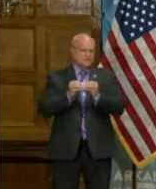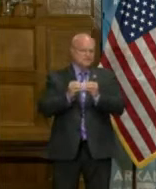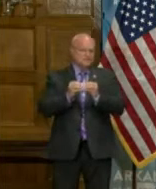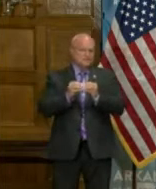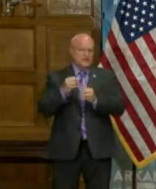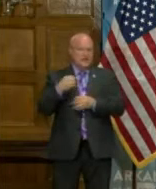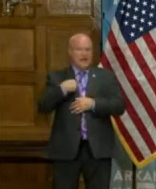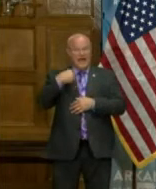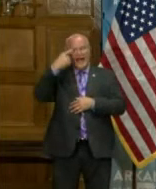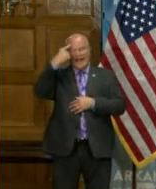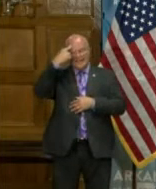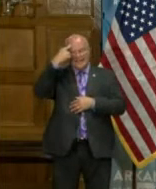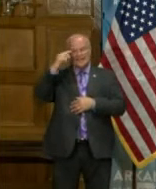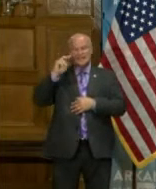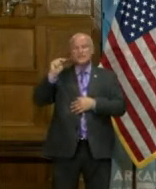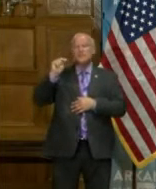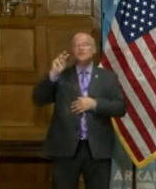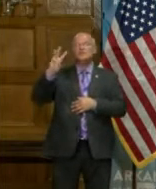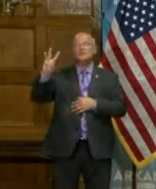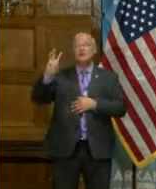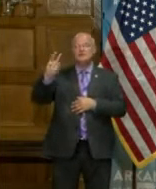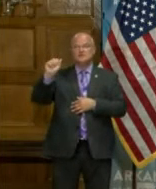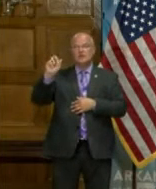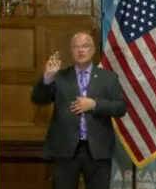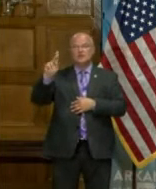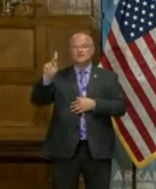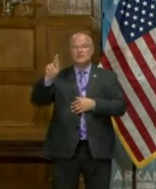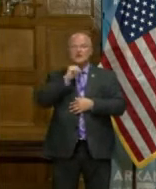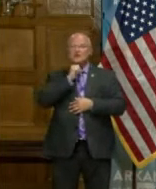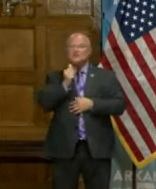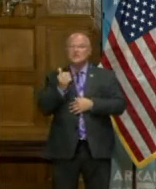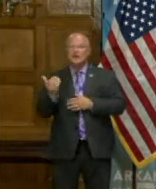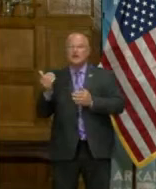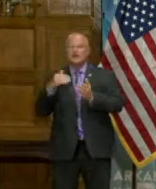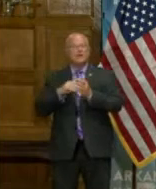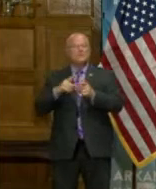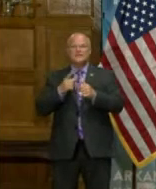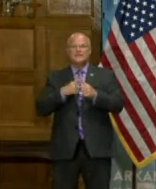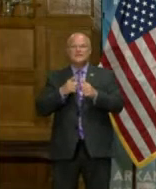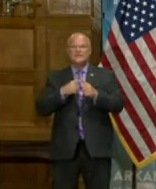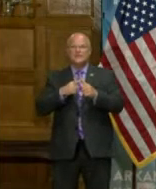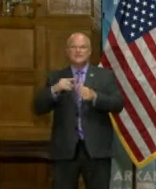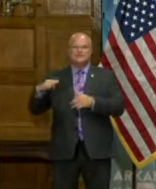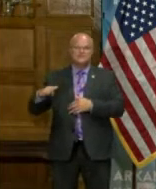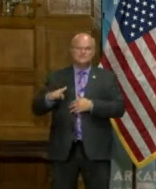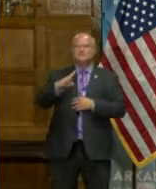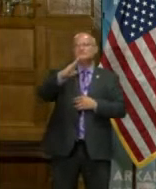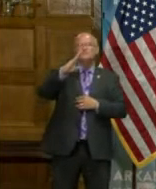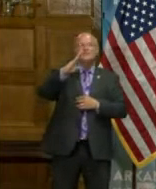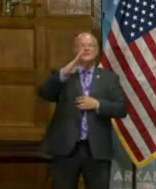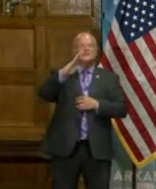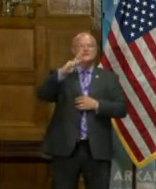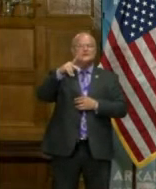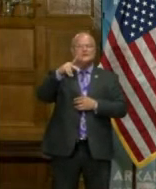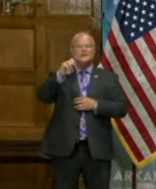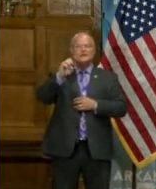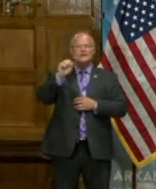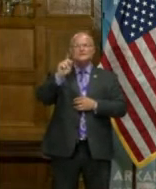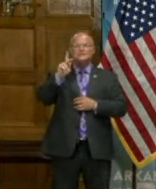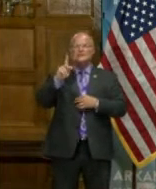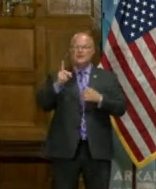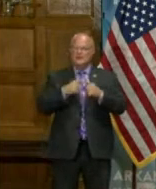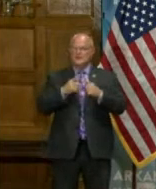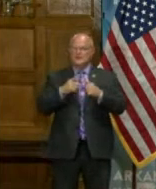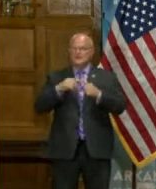I believe that in Northwest Arkansas there is actually not the rebound, but the first peak that we're going, the